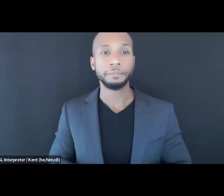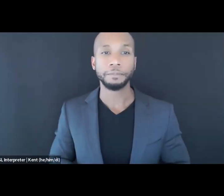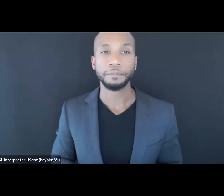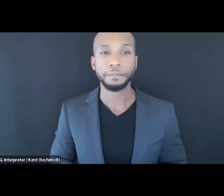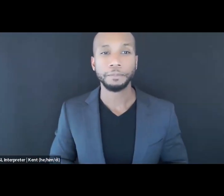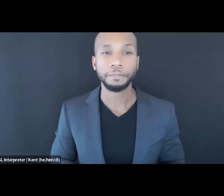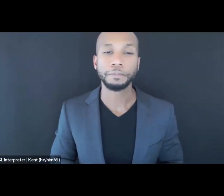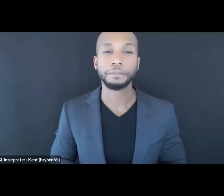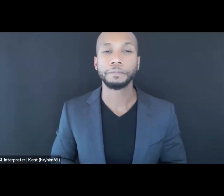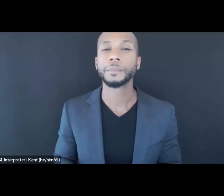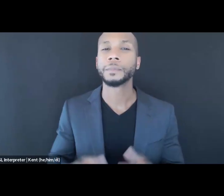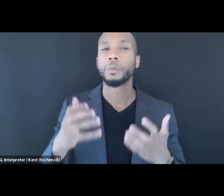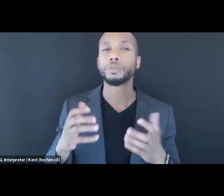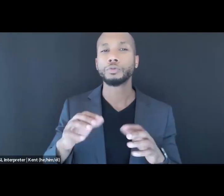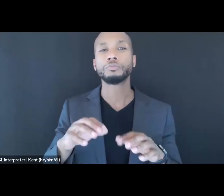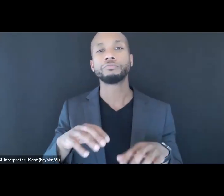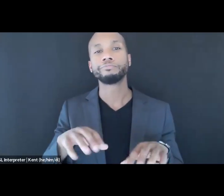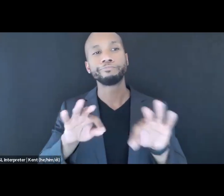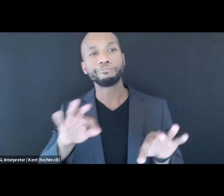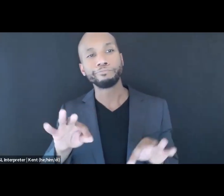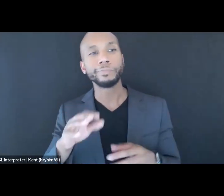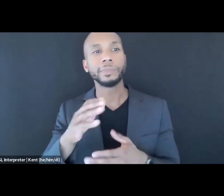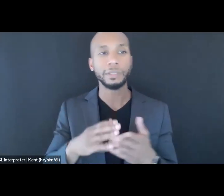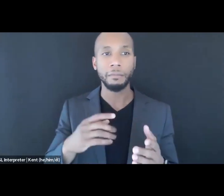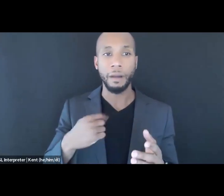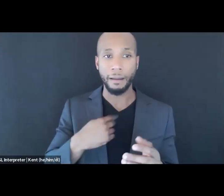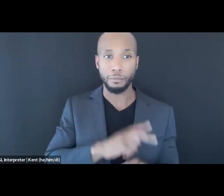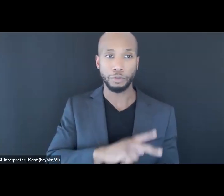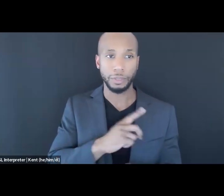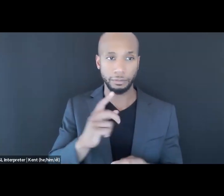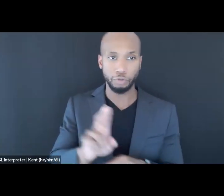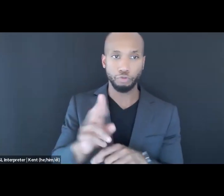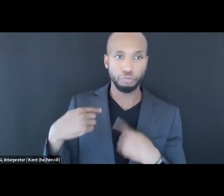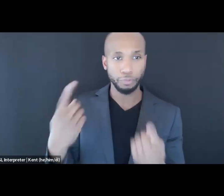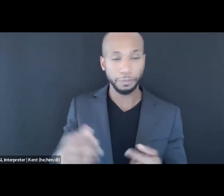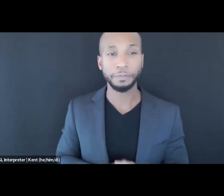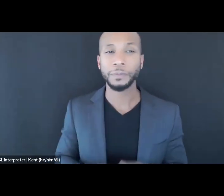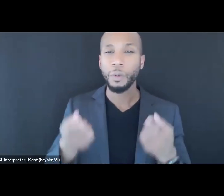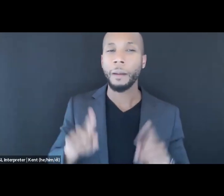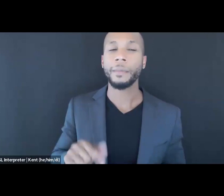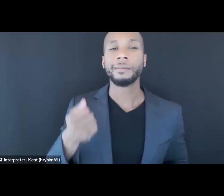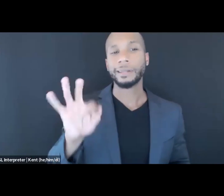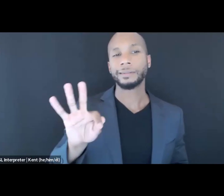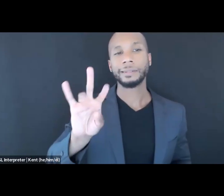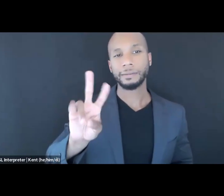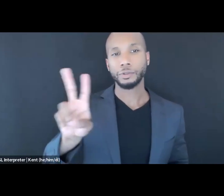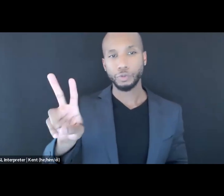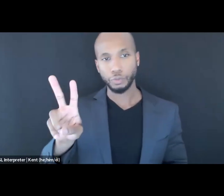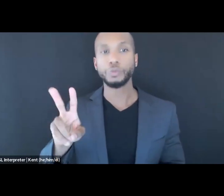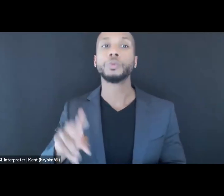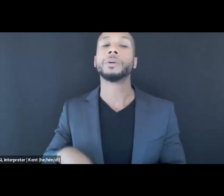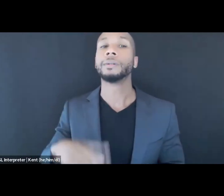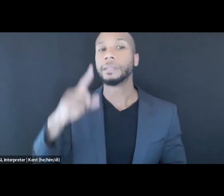quote. I want to tell you about some of them I have used. In 1972,